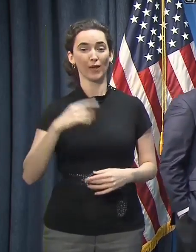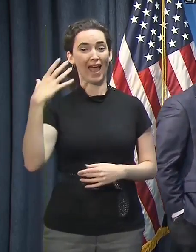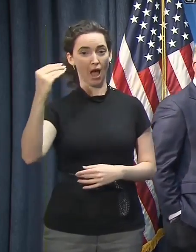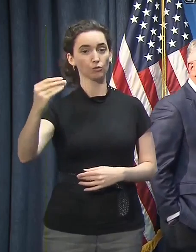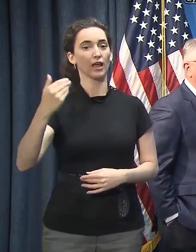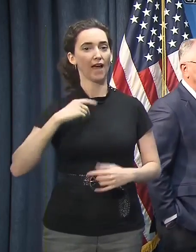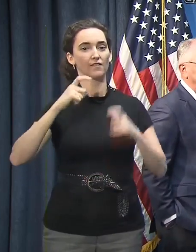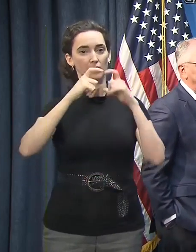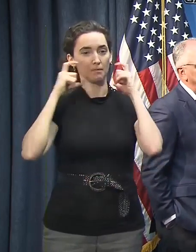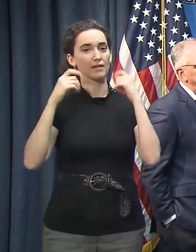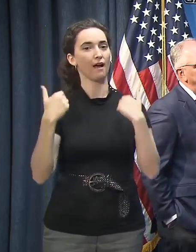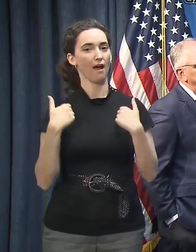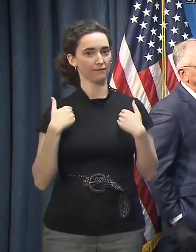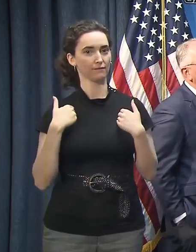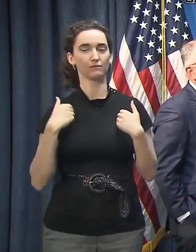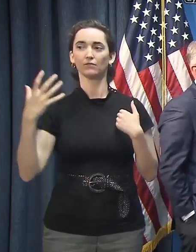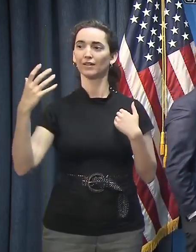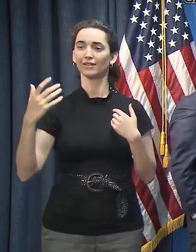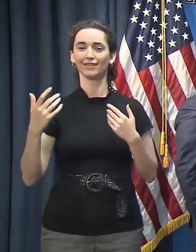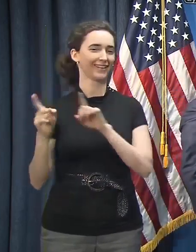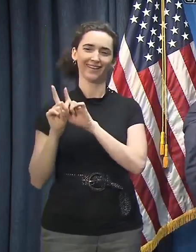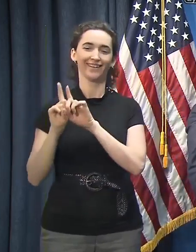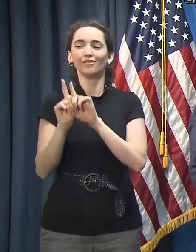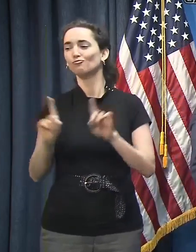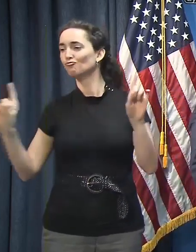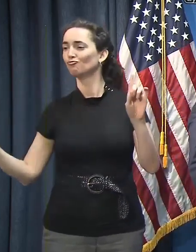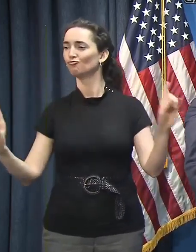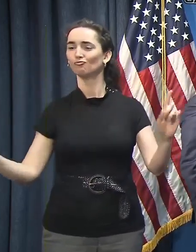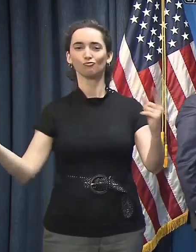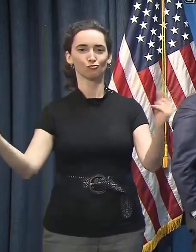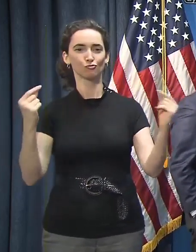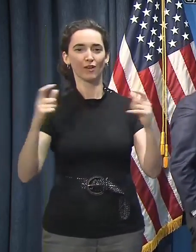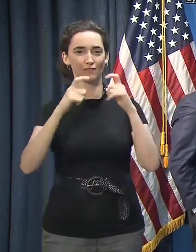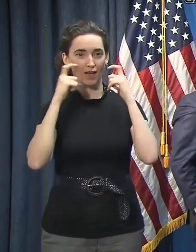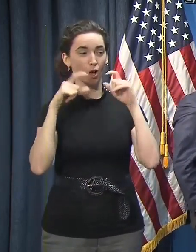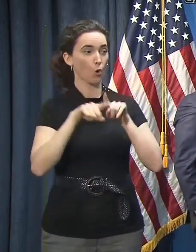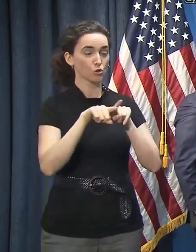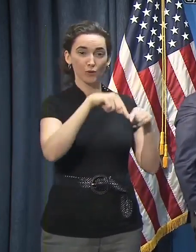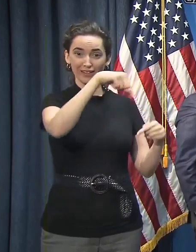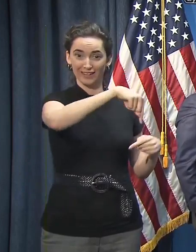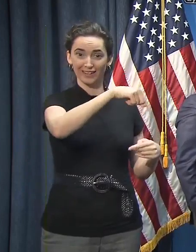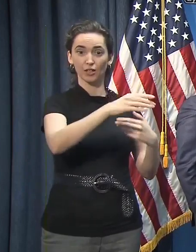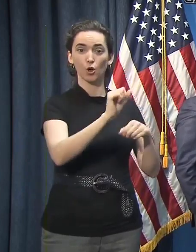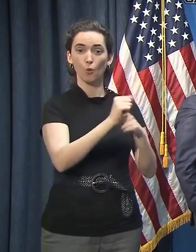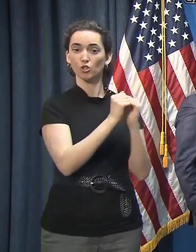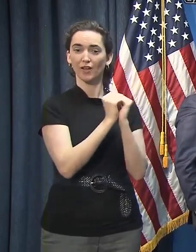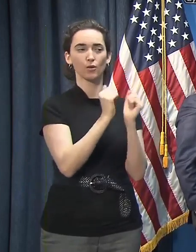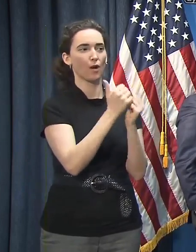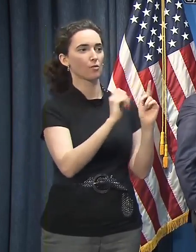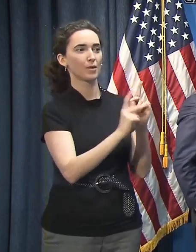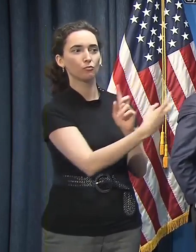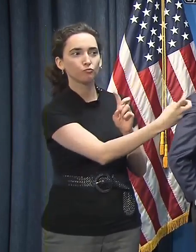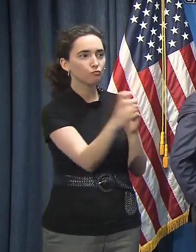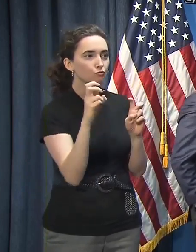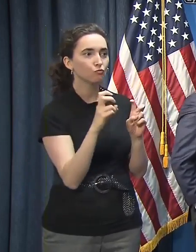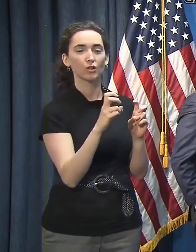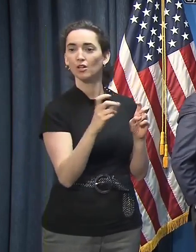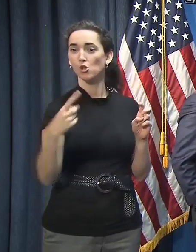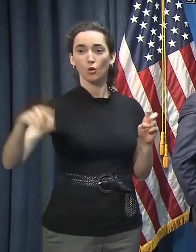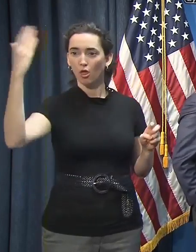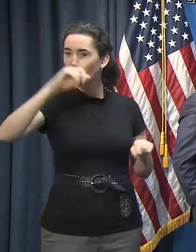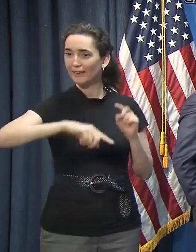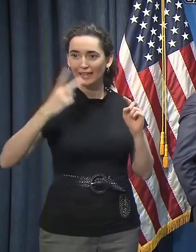when we're out and about a town separately. We also wear masks here where we're working closely together with others, and people at home can't